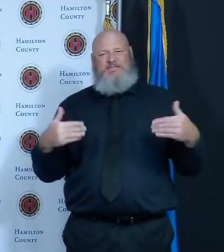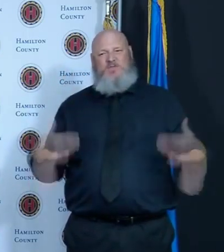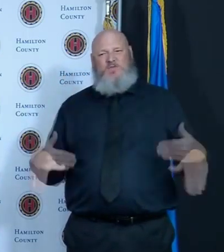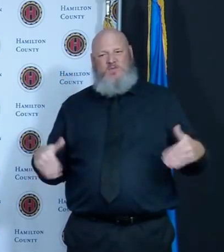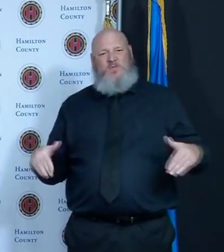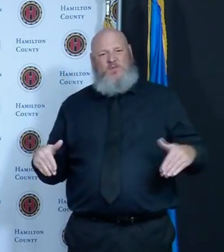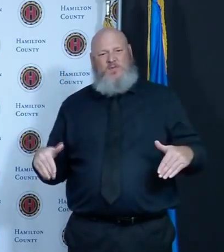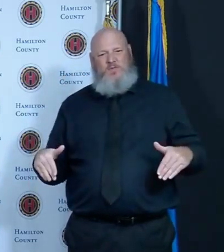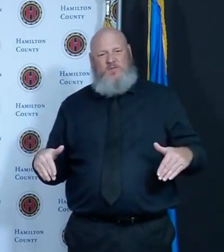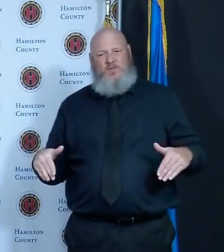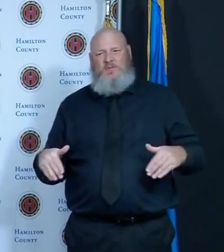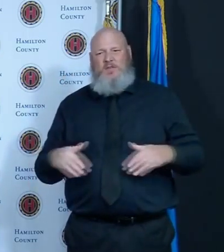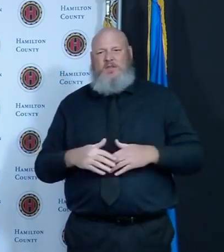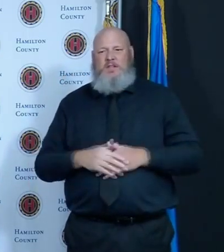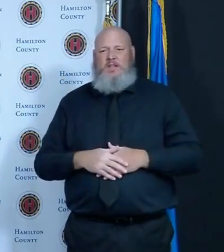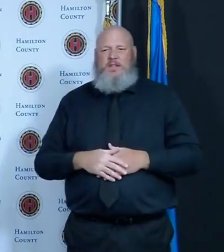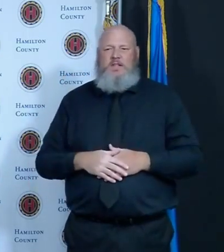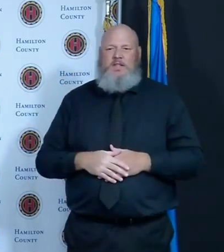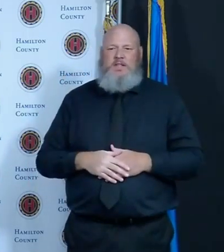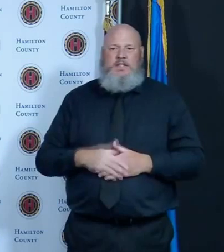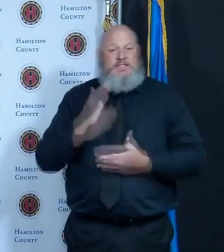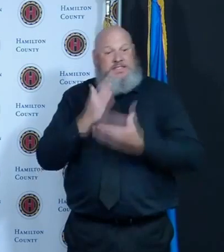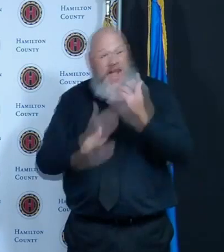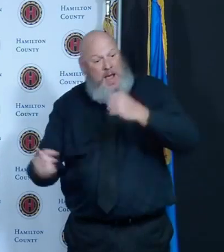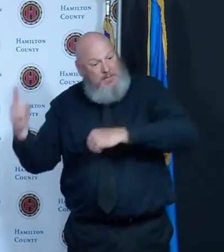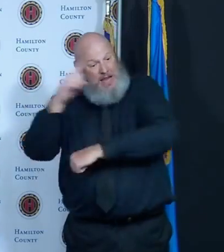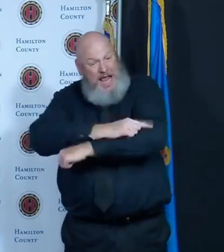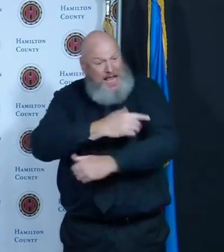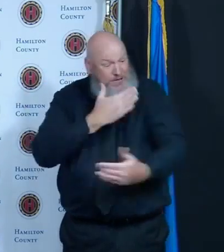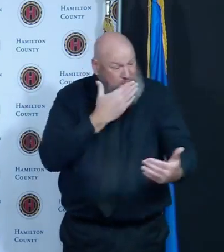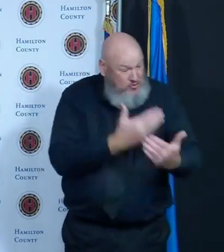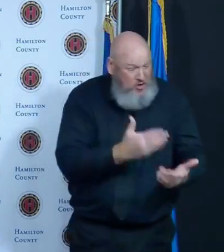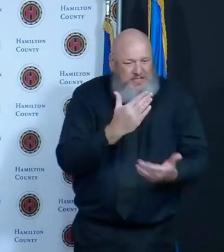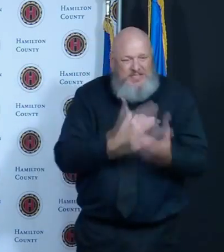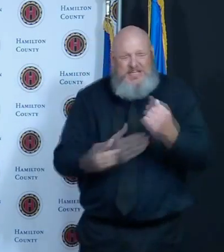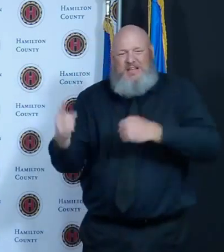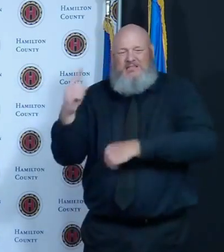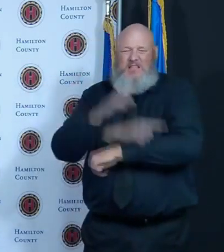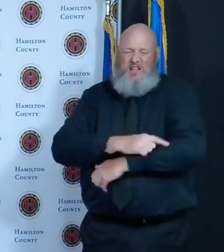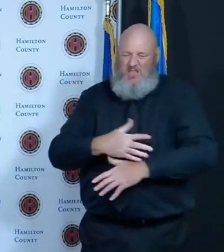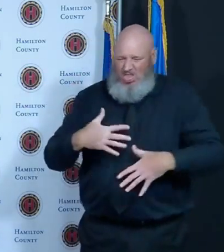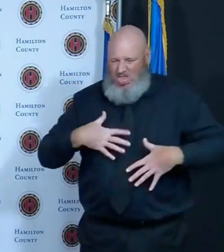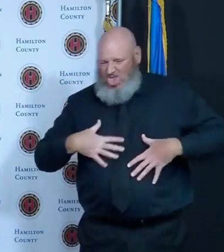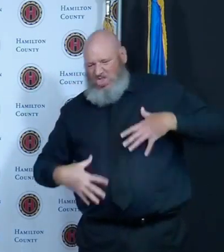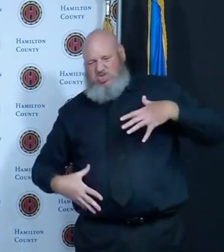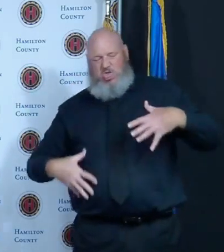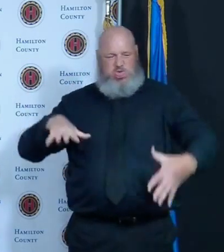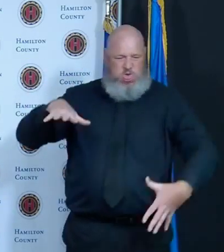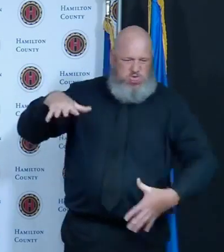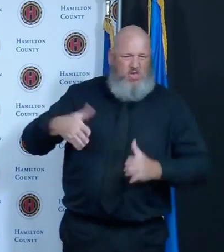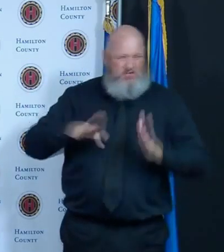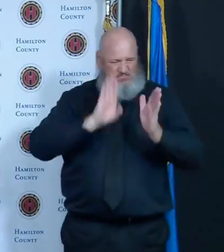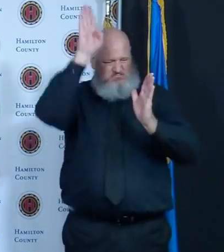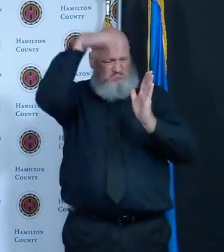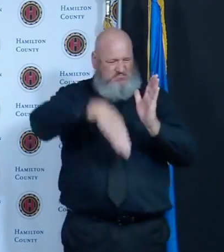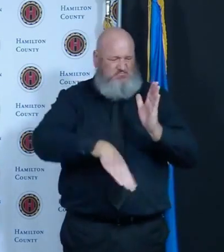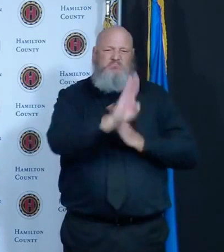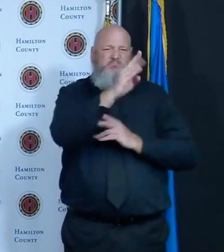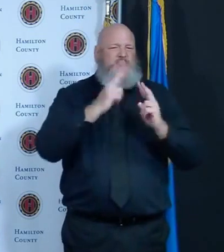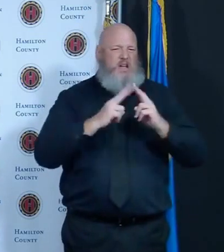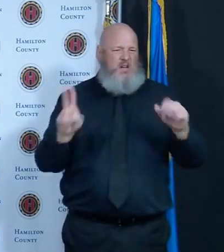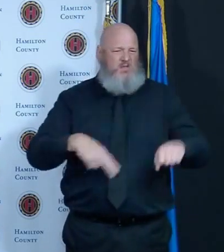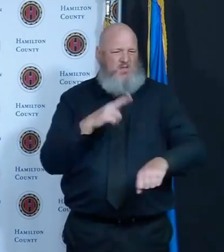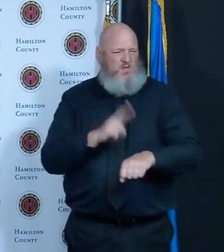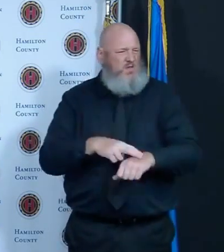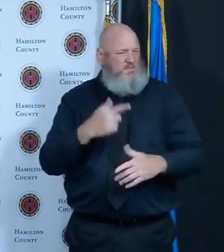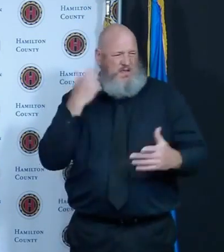challenging days. And I'm wildly appreciative of everybody who has supported us here in Hamilton County and across the globe and the